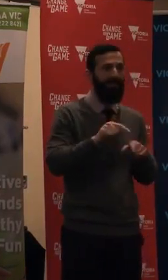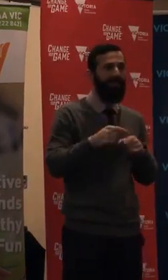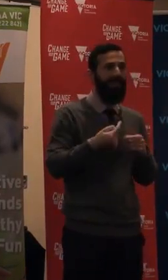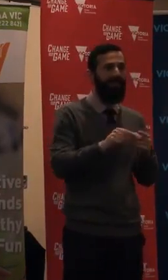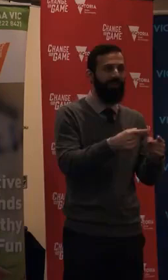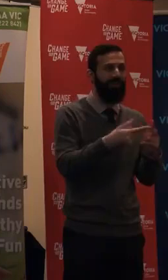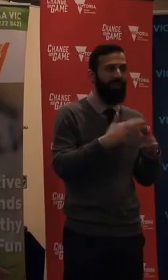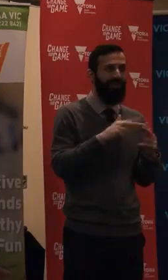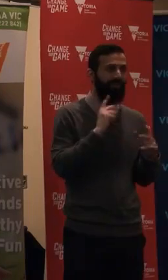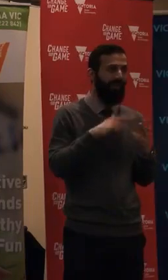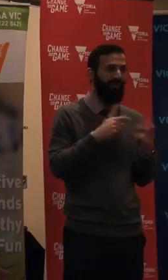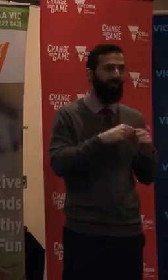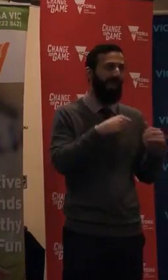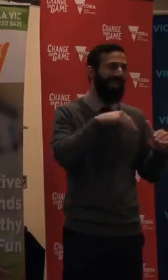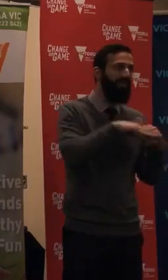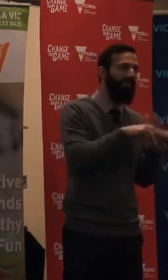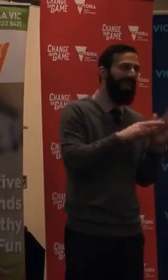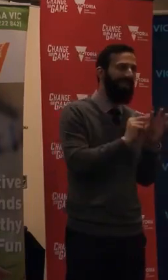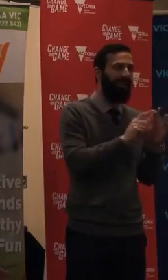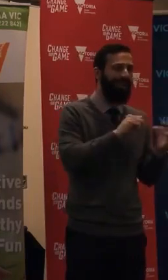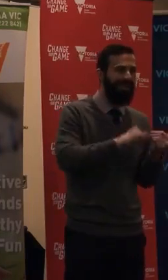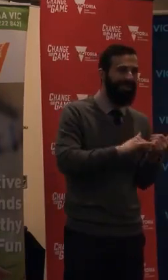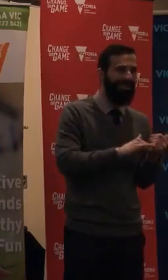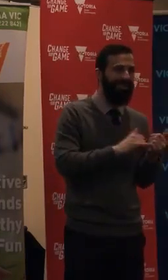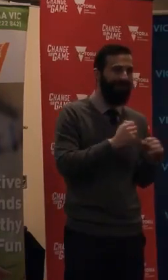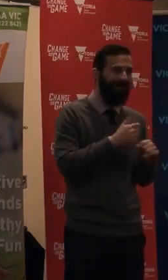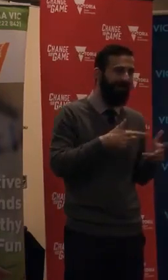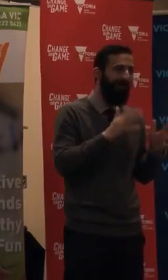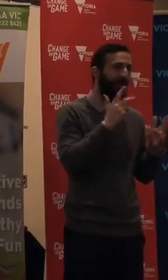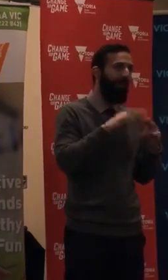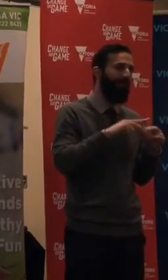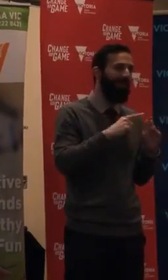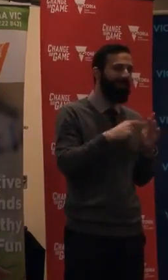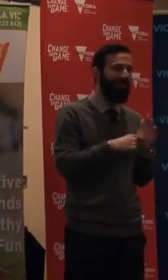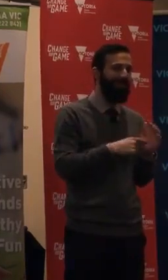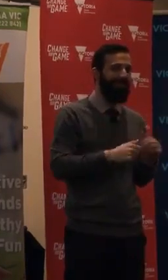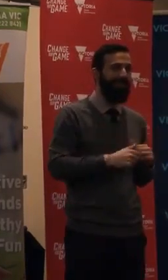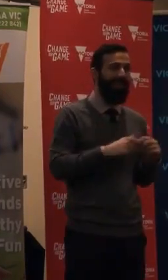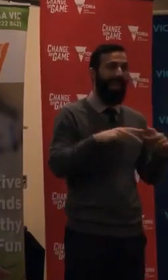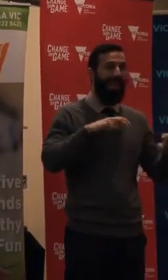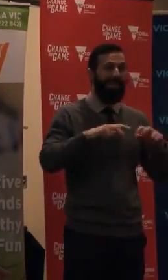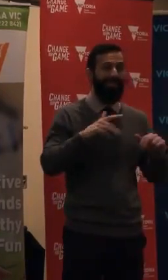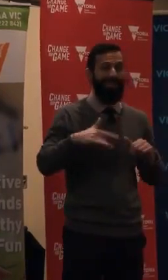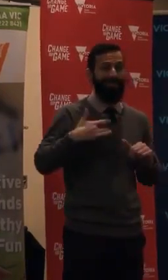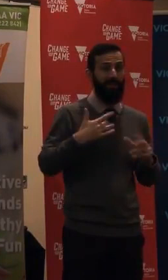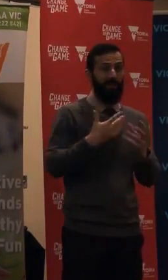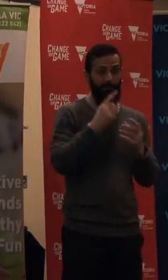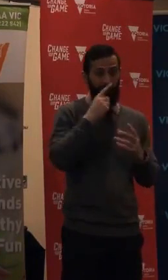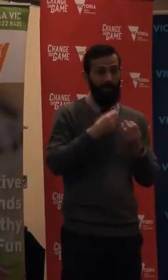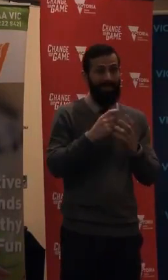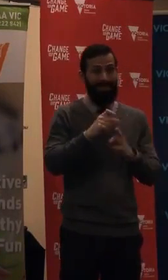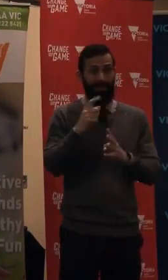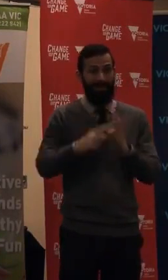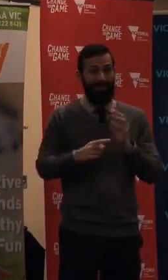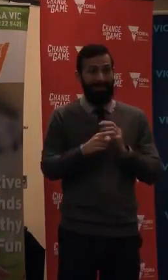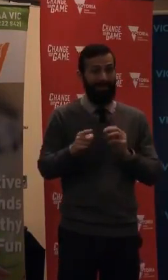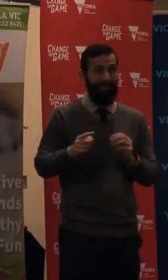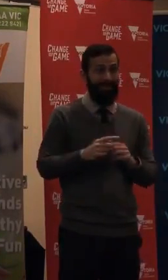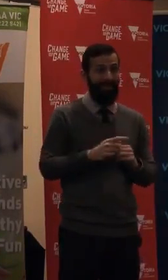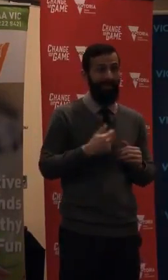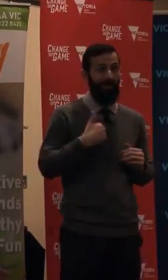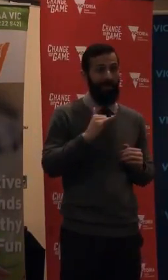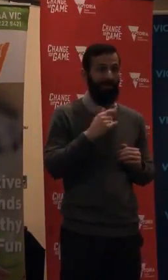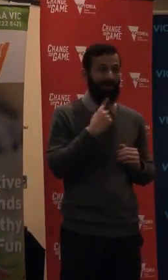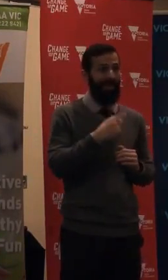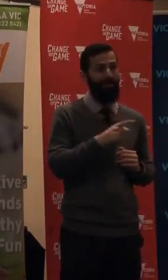of actually breaking into the NDIS and making a go of it. The value of active living to people with disability, and I suspect in that regard I may be